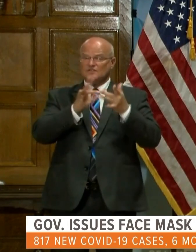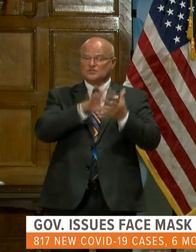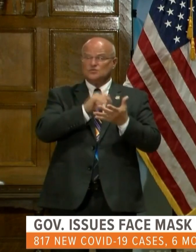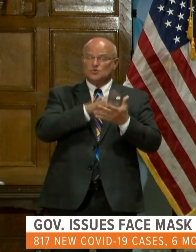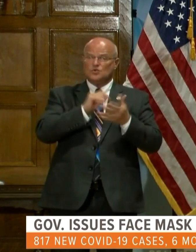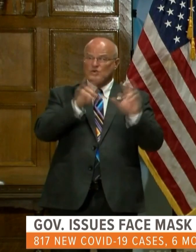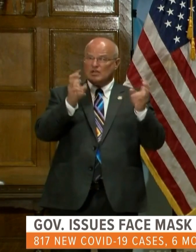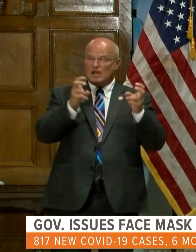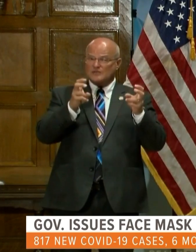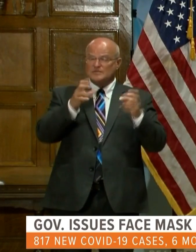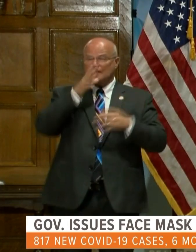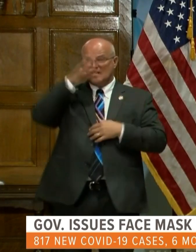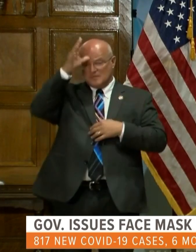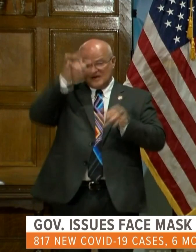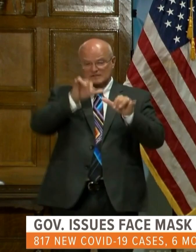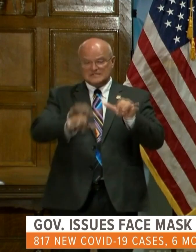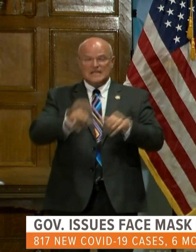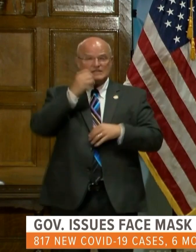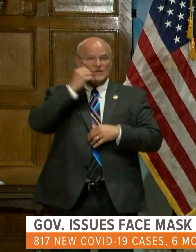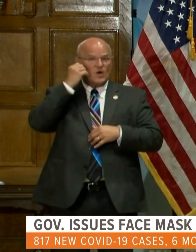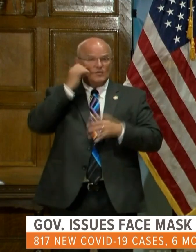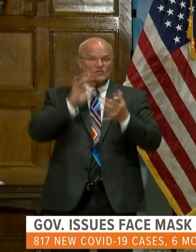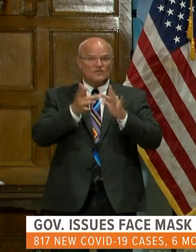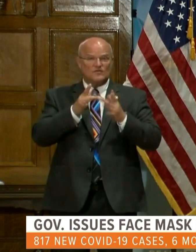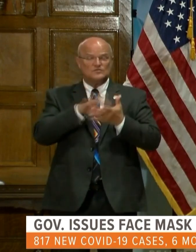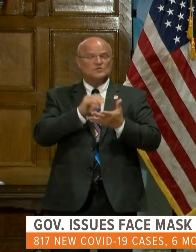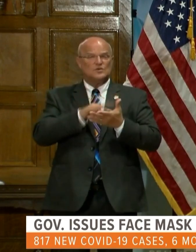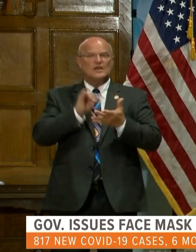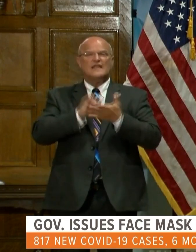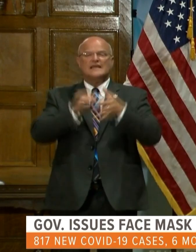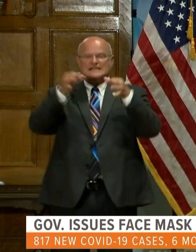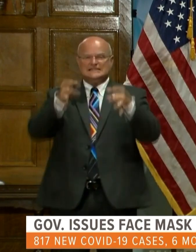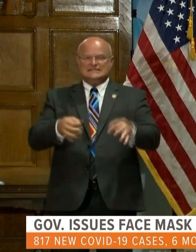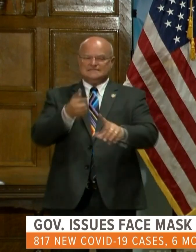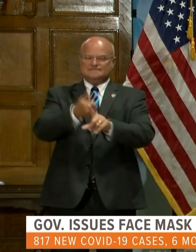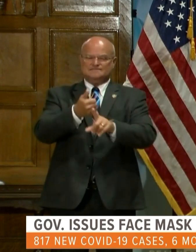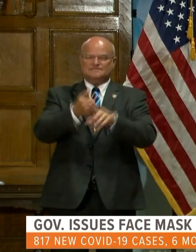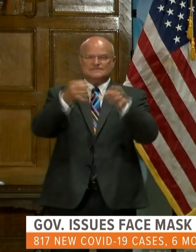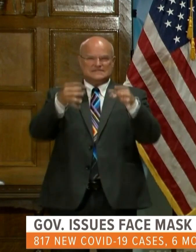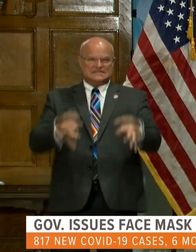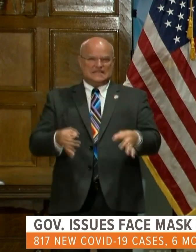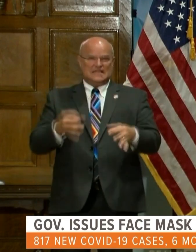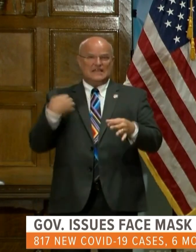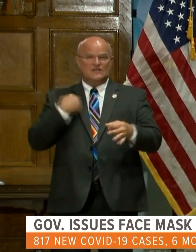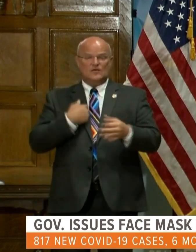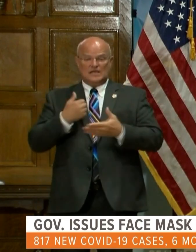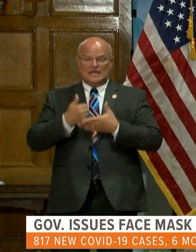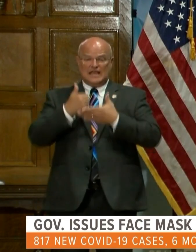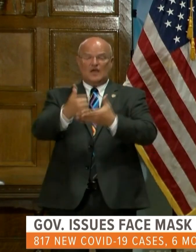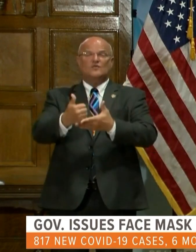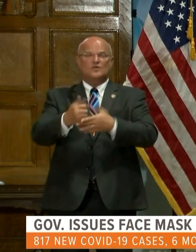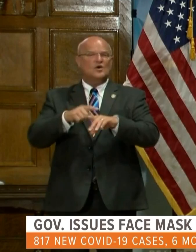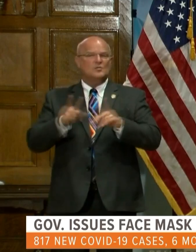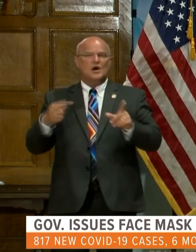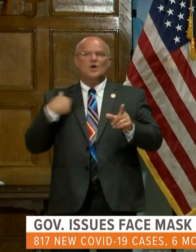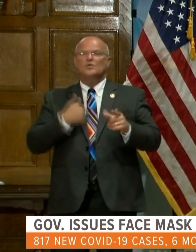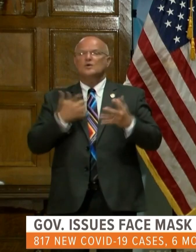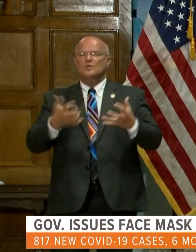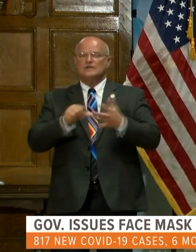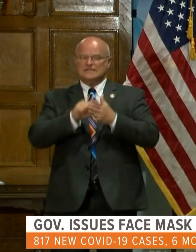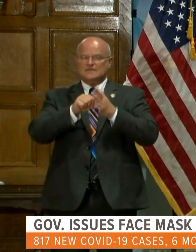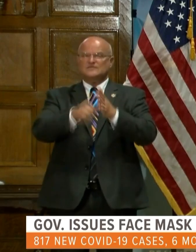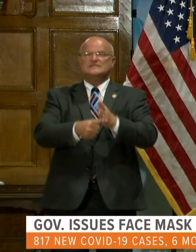learning option if a parent stays home for virtual learning. That's a decision that they have to make if we can be helpful in it, but we want to be able